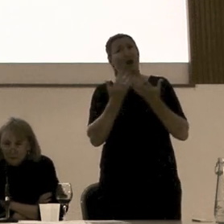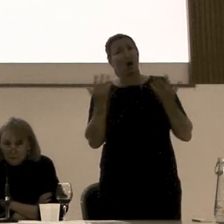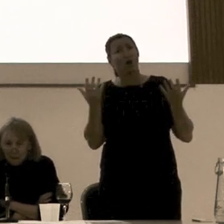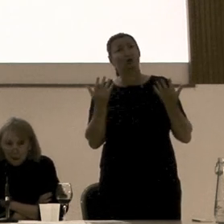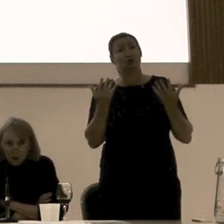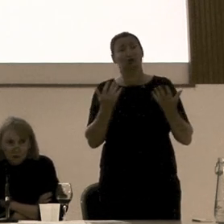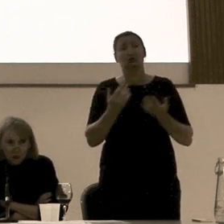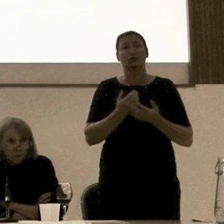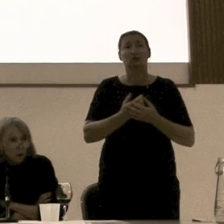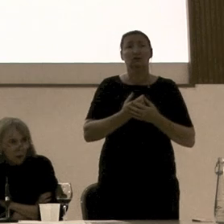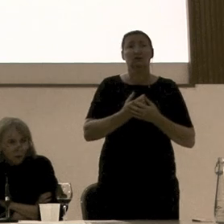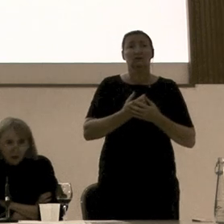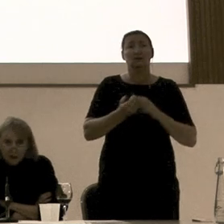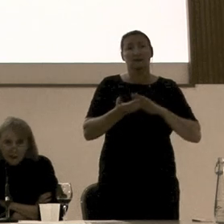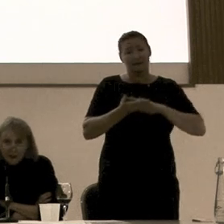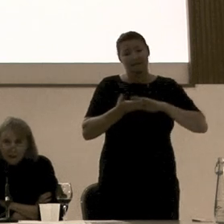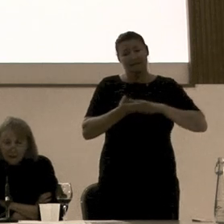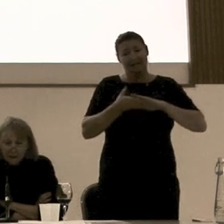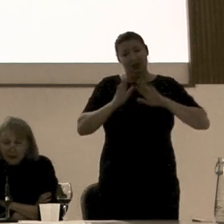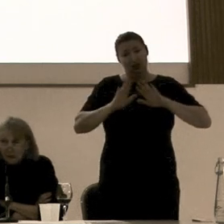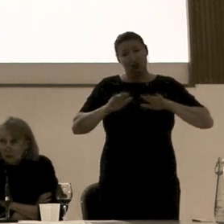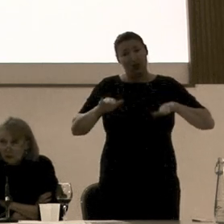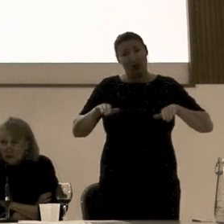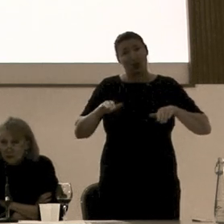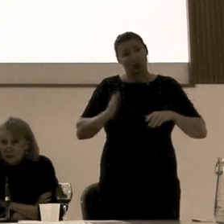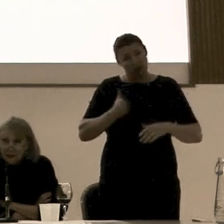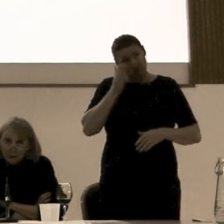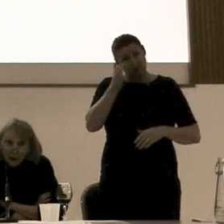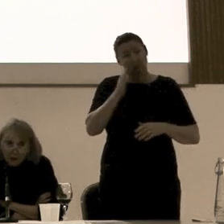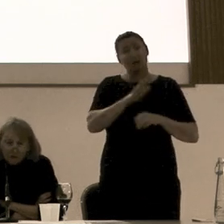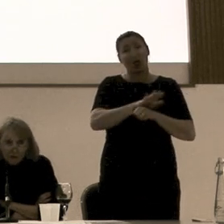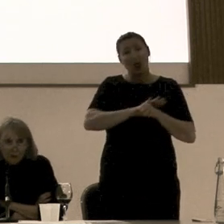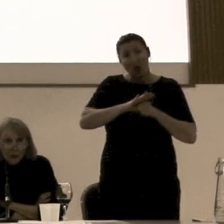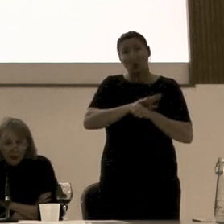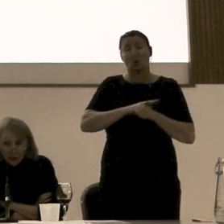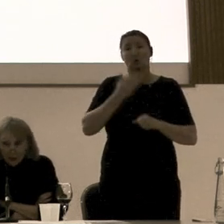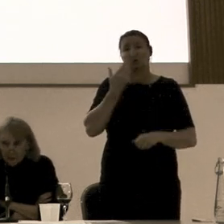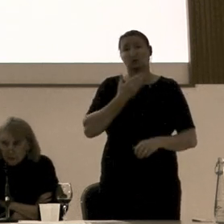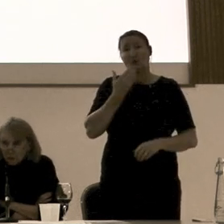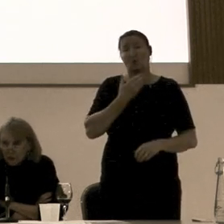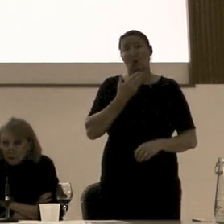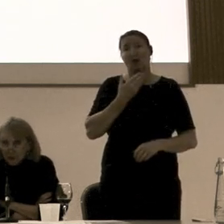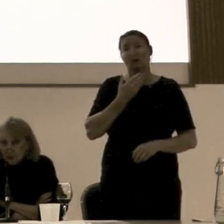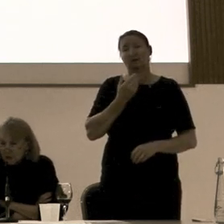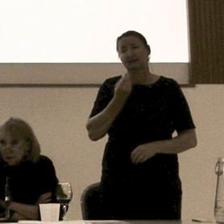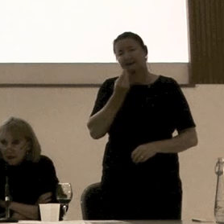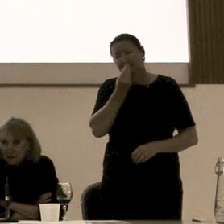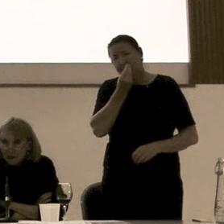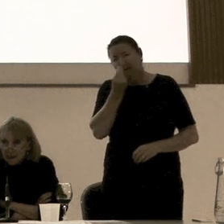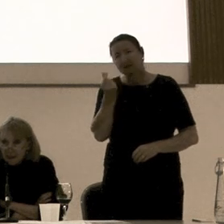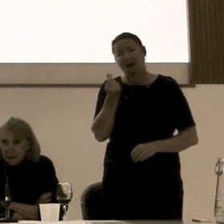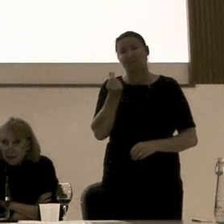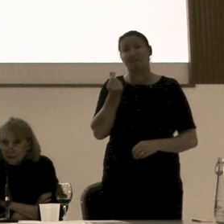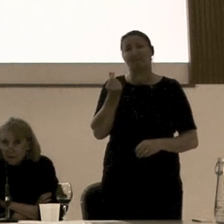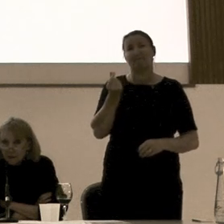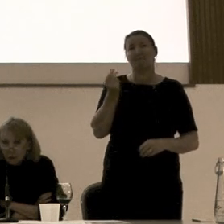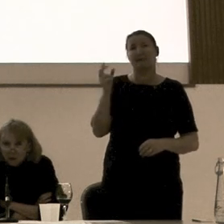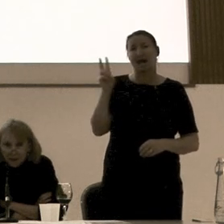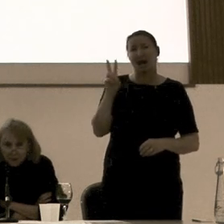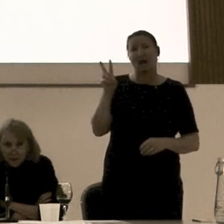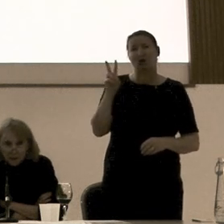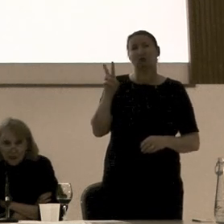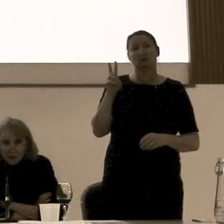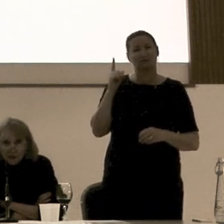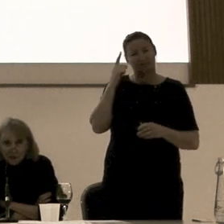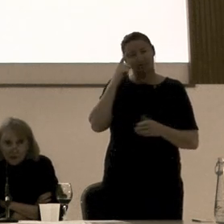children were all going to their local schools apart from small numbers whose parents